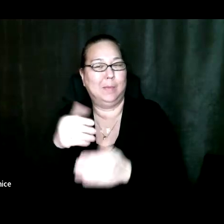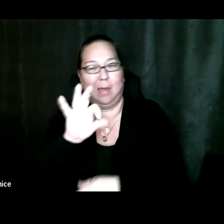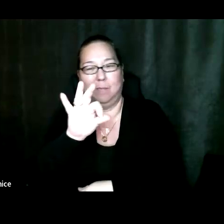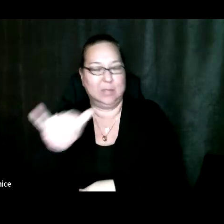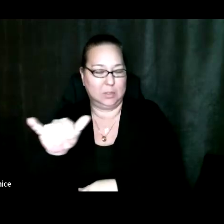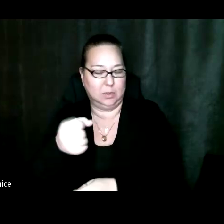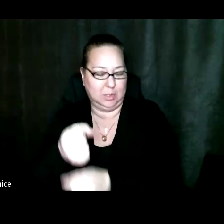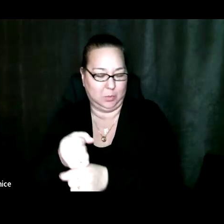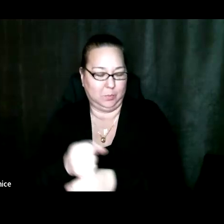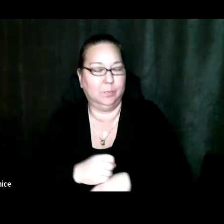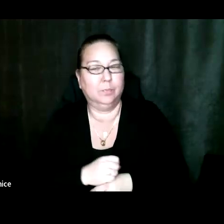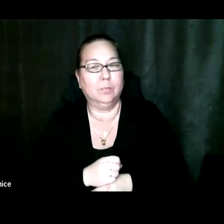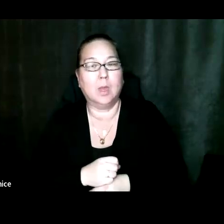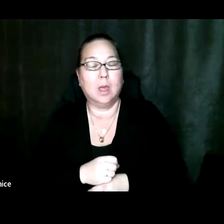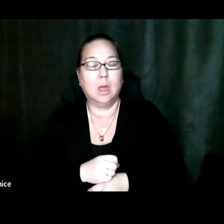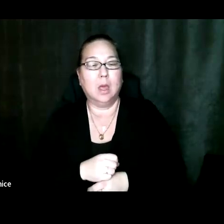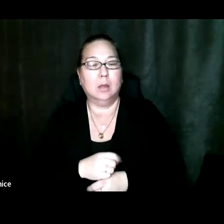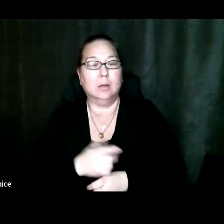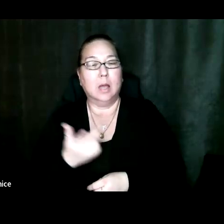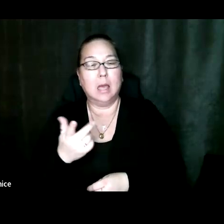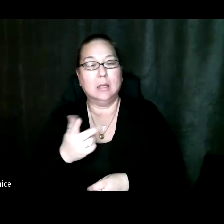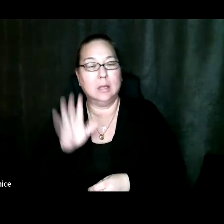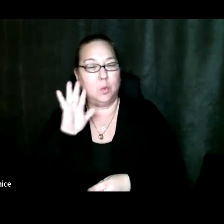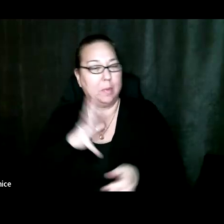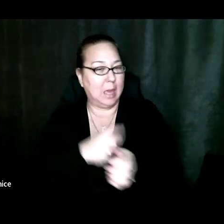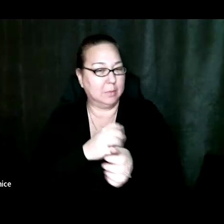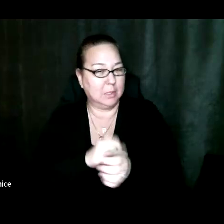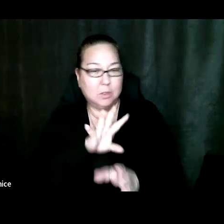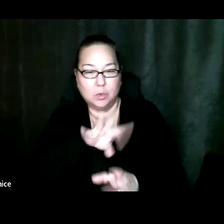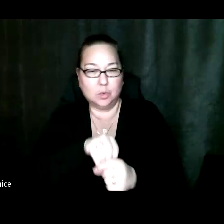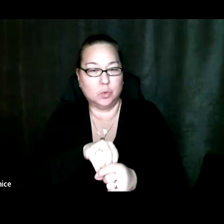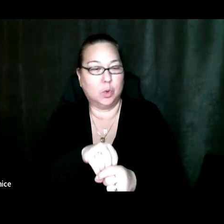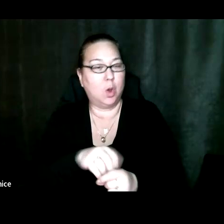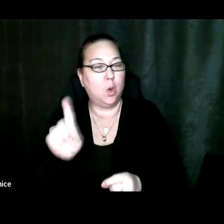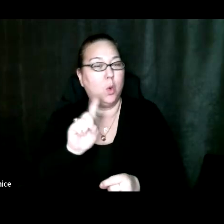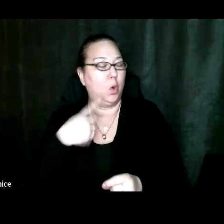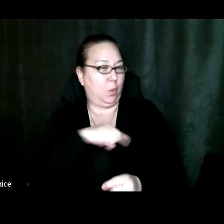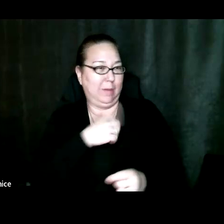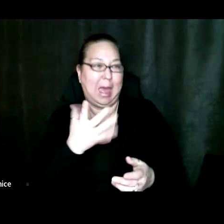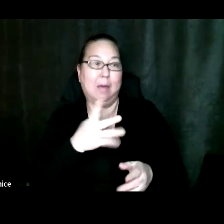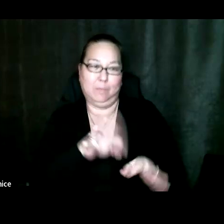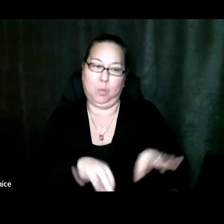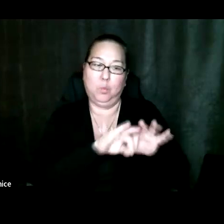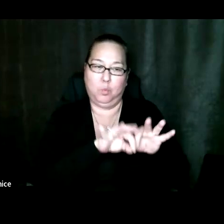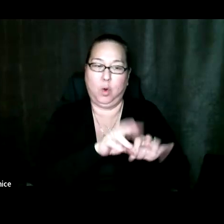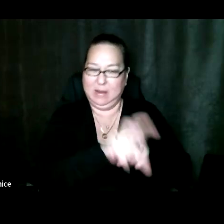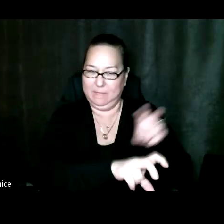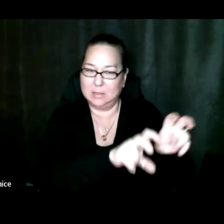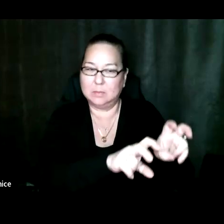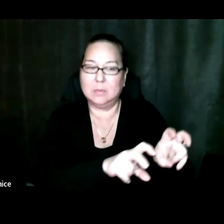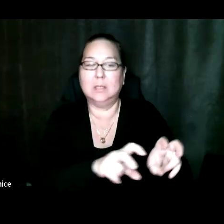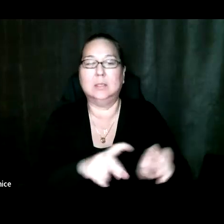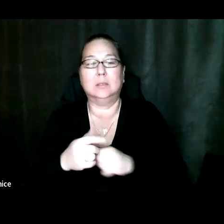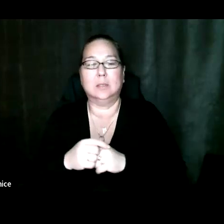include where we have made key investments to advance our priorities, including, but not limited to, the implementation of